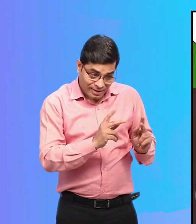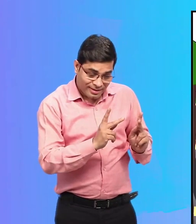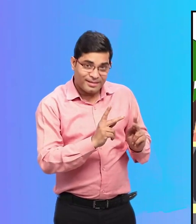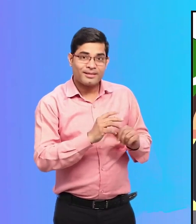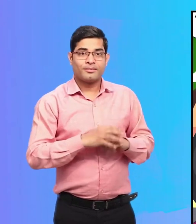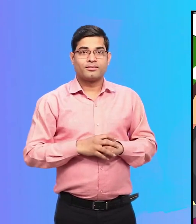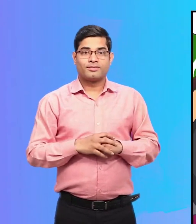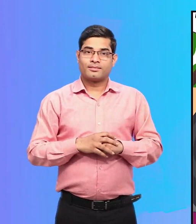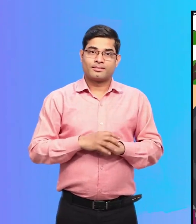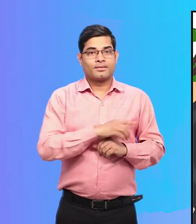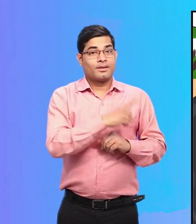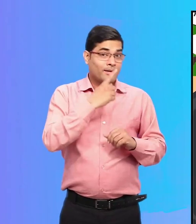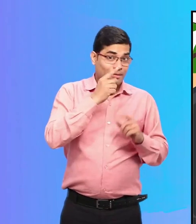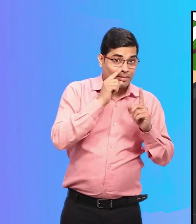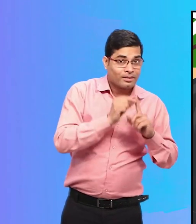Okay? Okay, mommy.